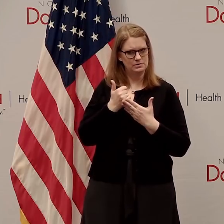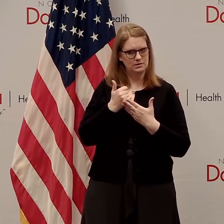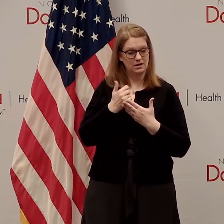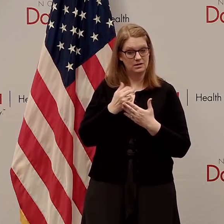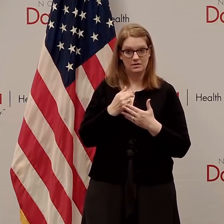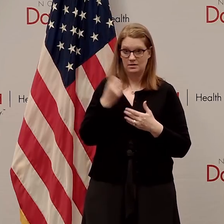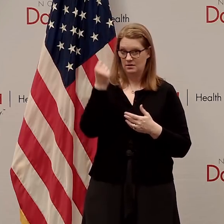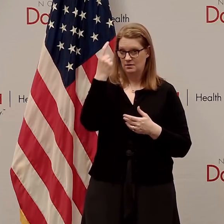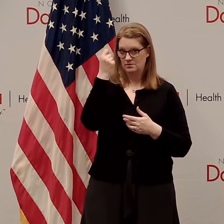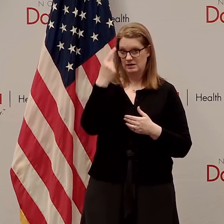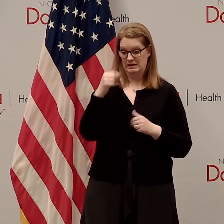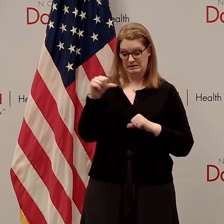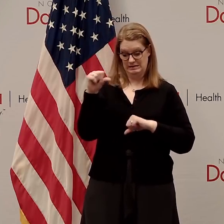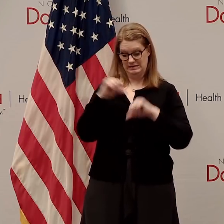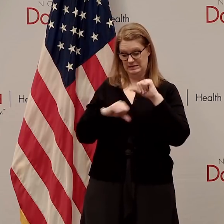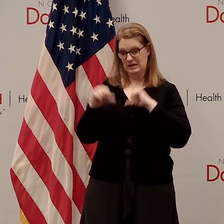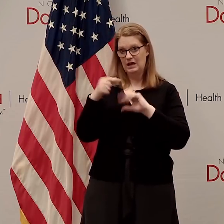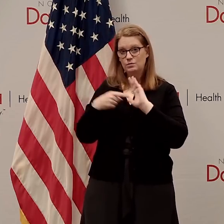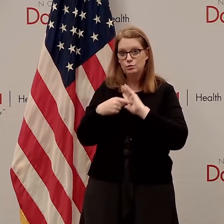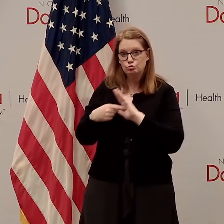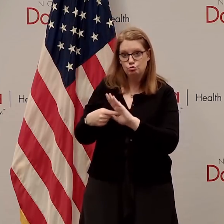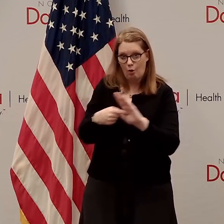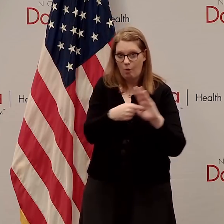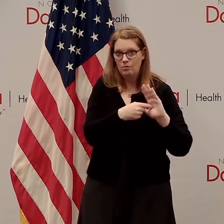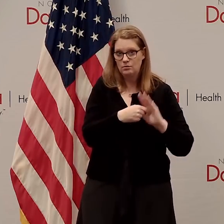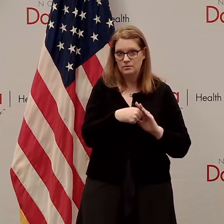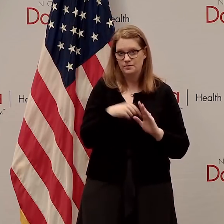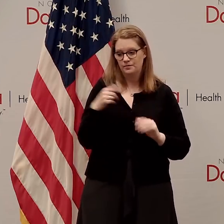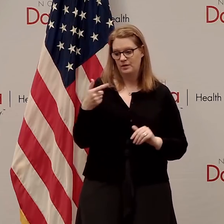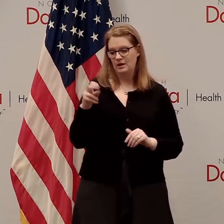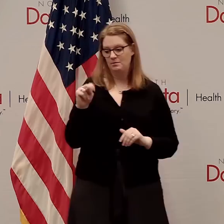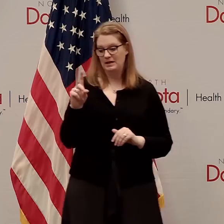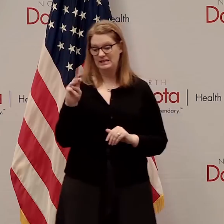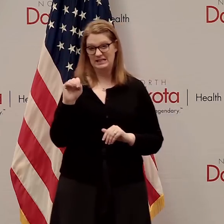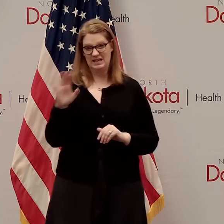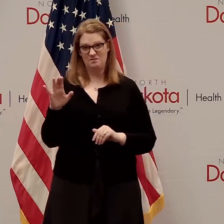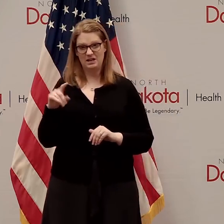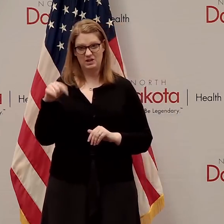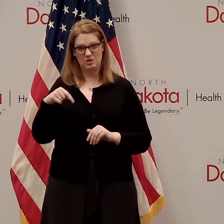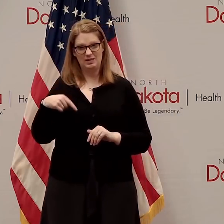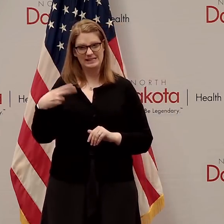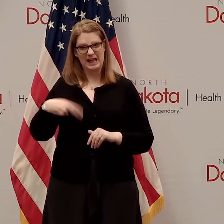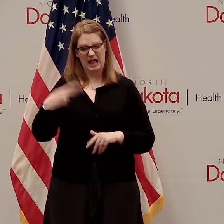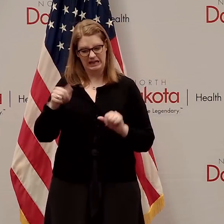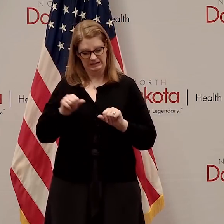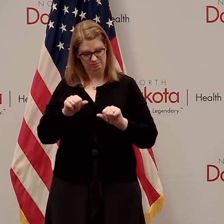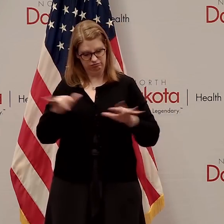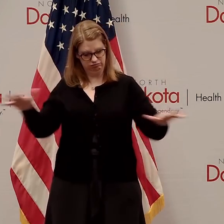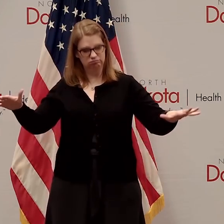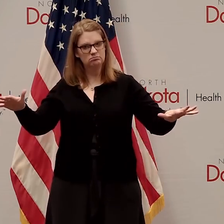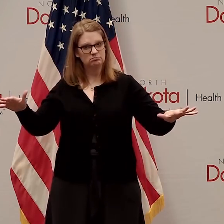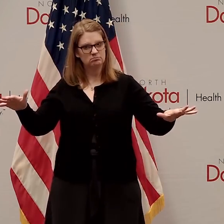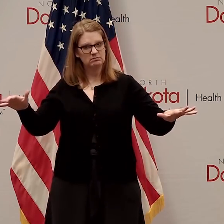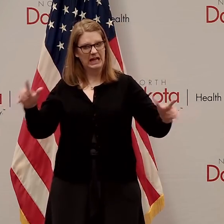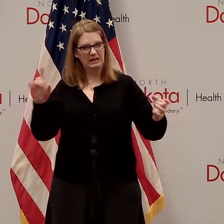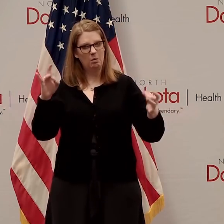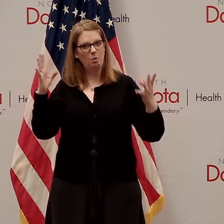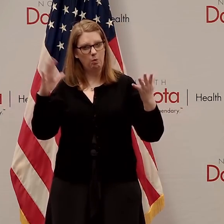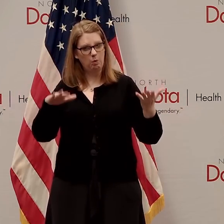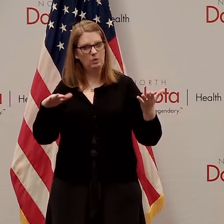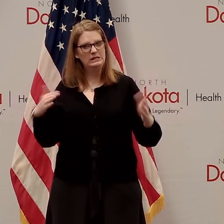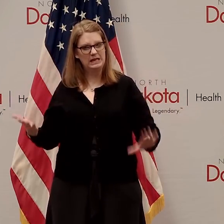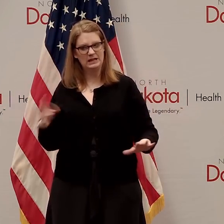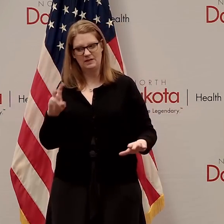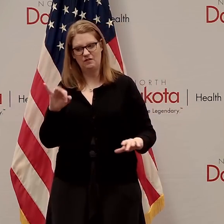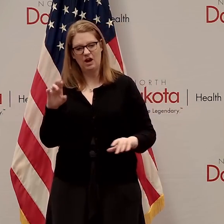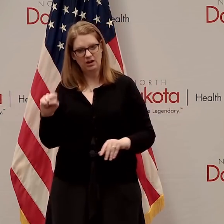would tell us when you've got a pandemic, this highly contagious virus, this kind of a deadly virus that's not a one and